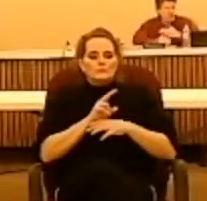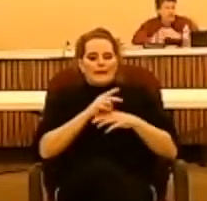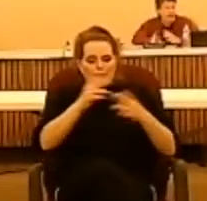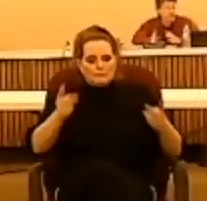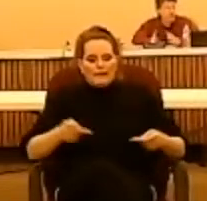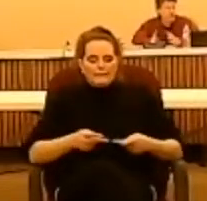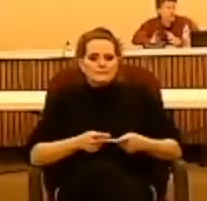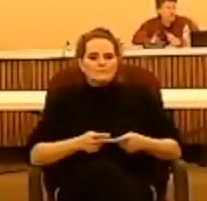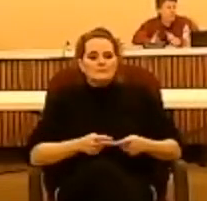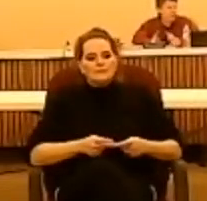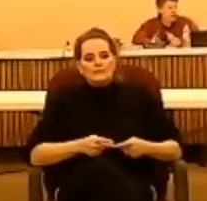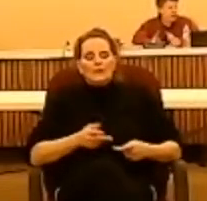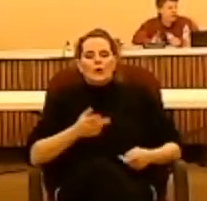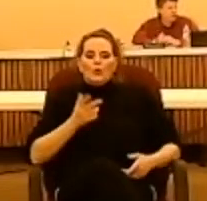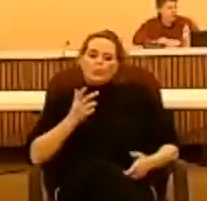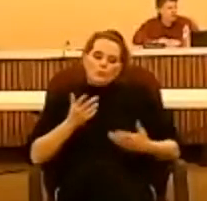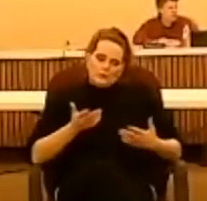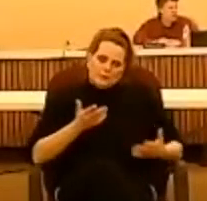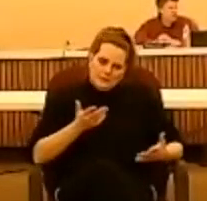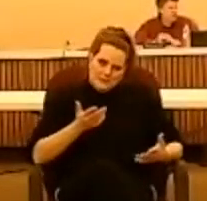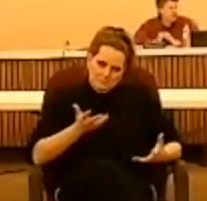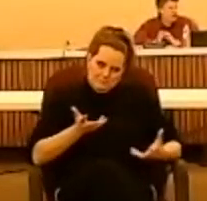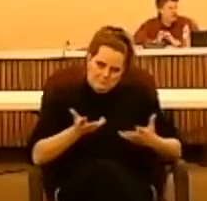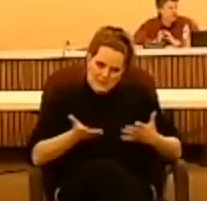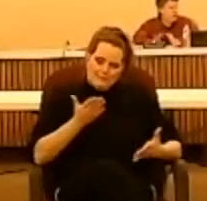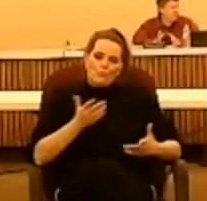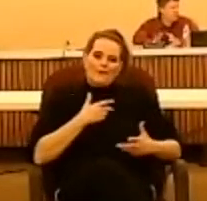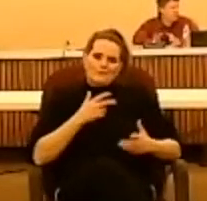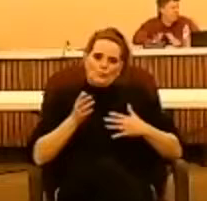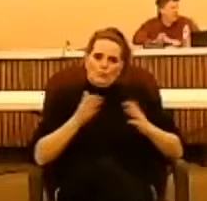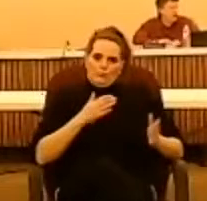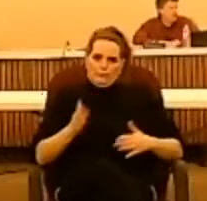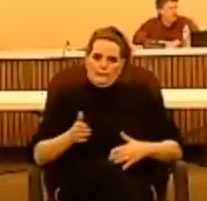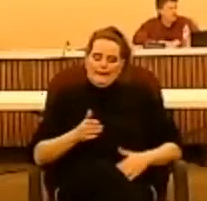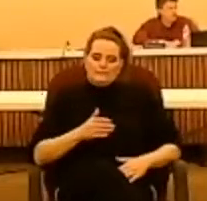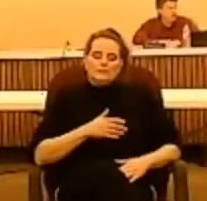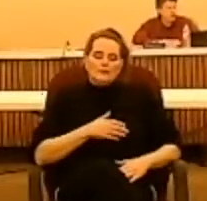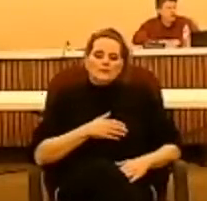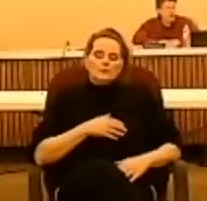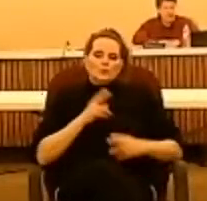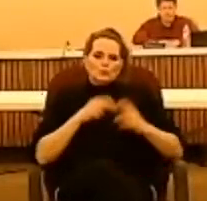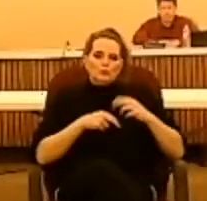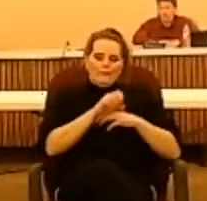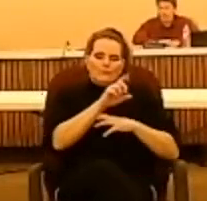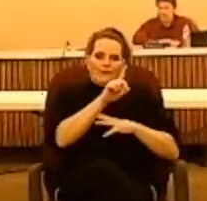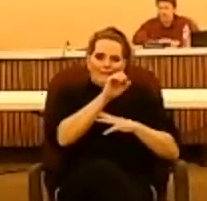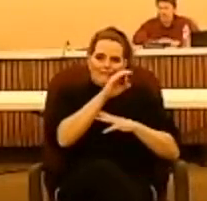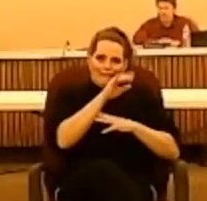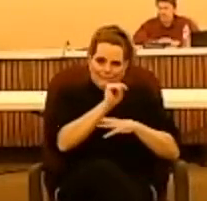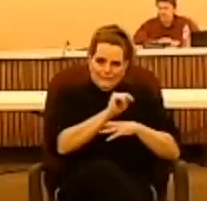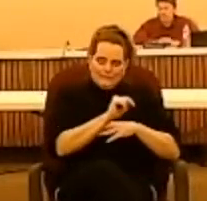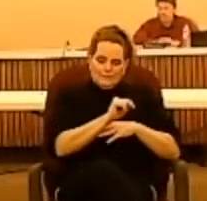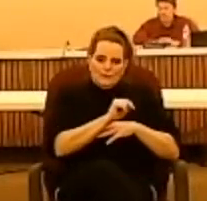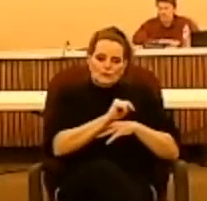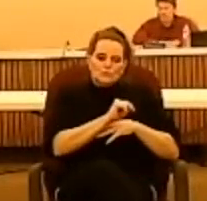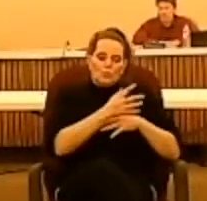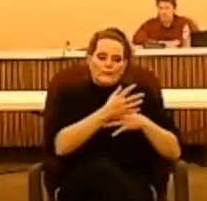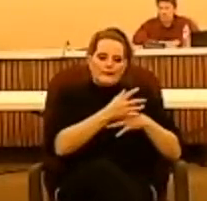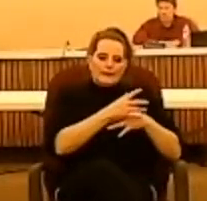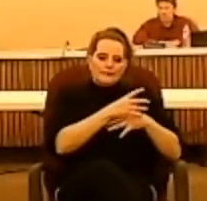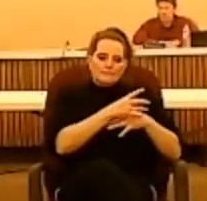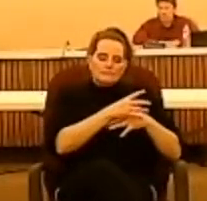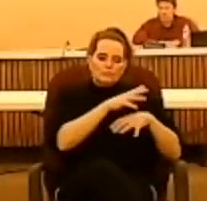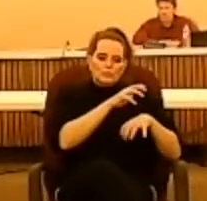I'd want to plan where we might put it so that we don't use that space for something else. But that way, the